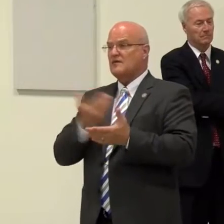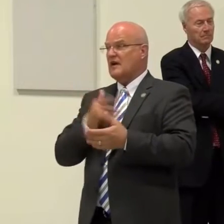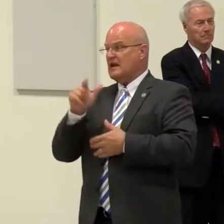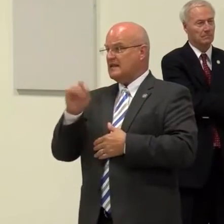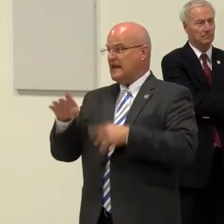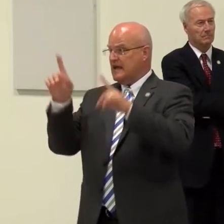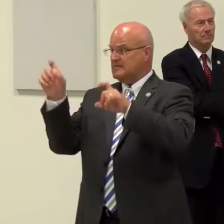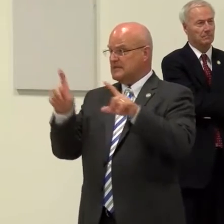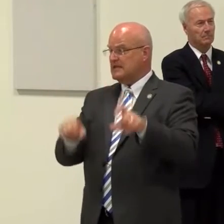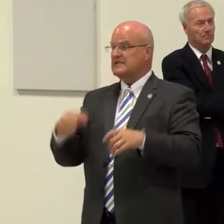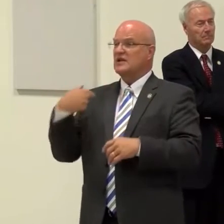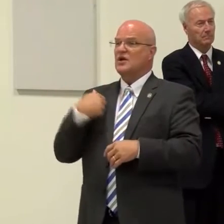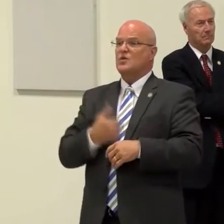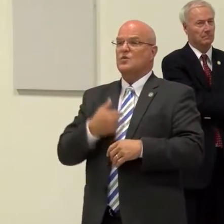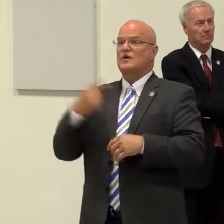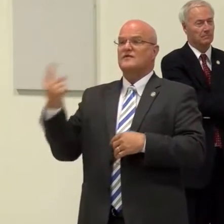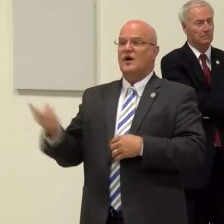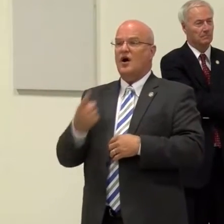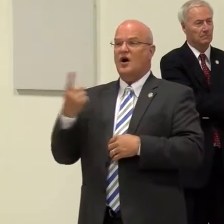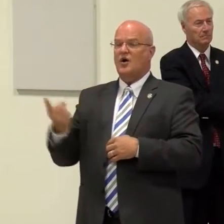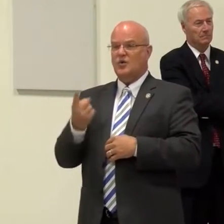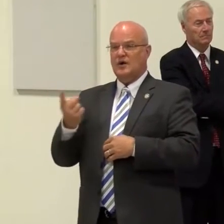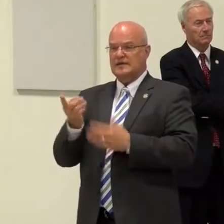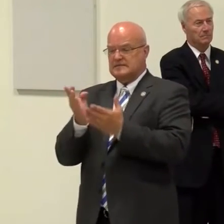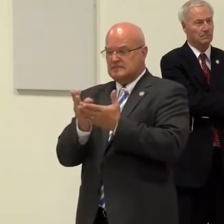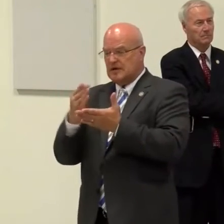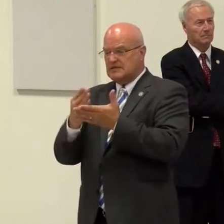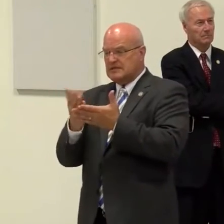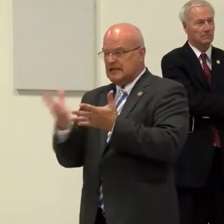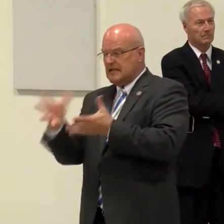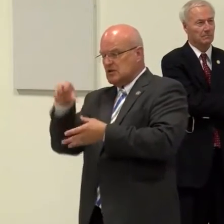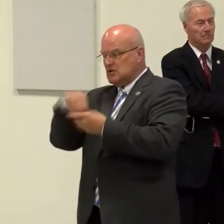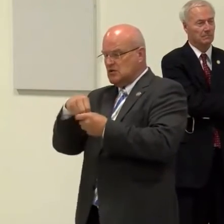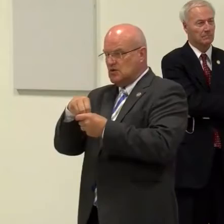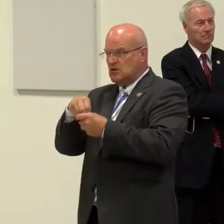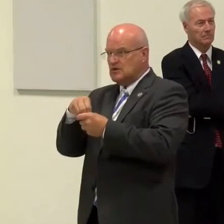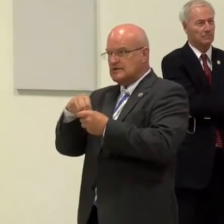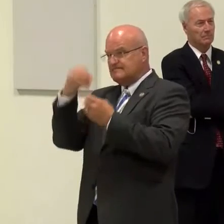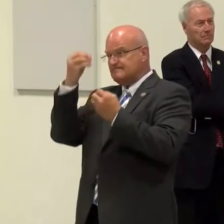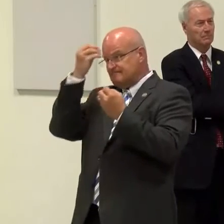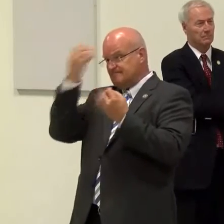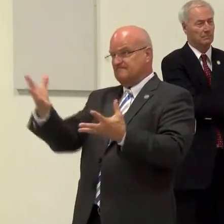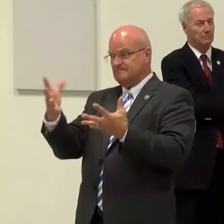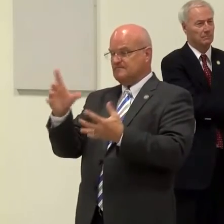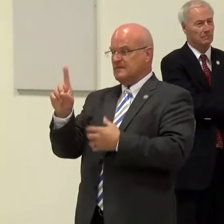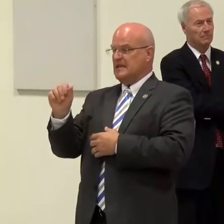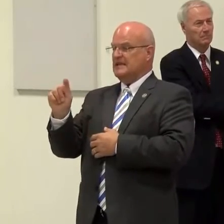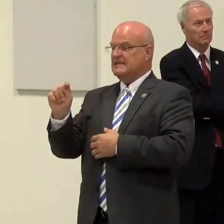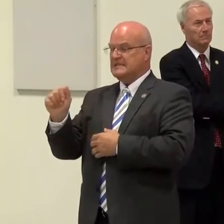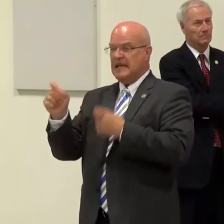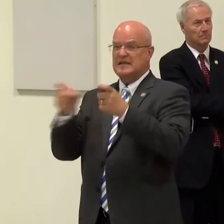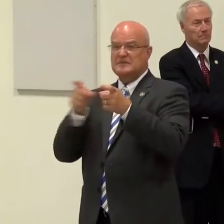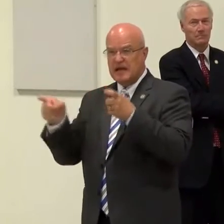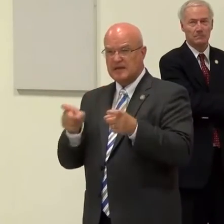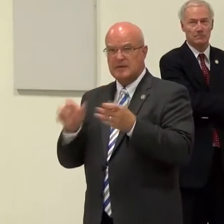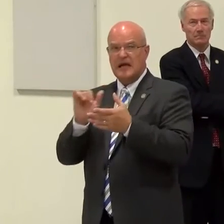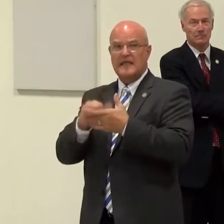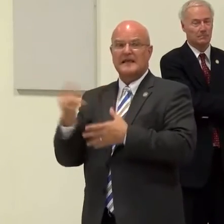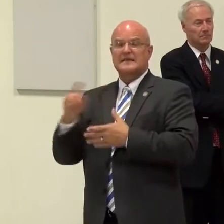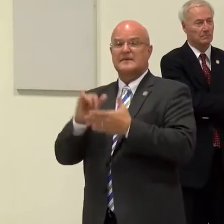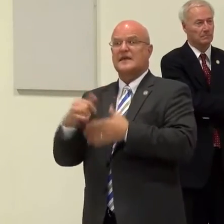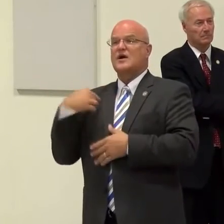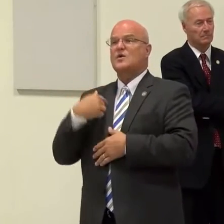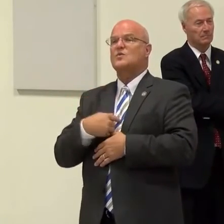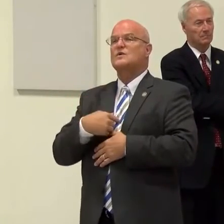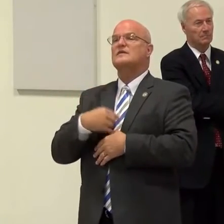lab testing, we've always budgeted in, included informatics, data management. That's been something